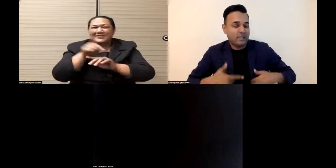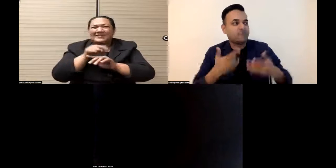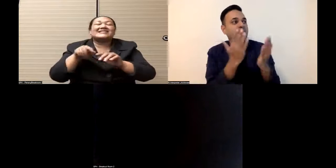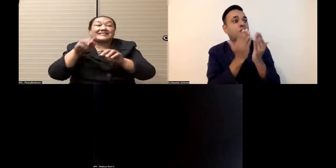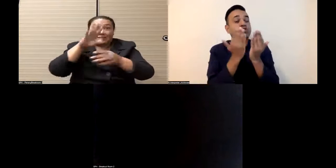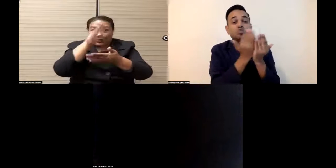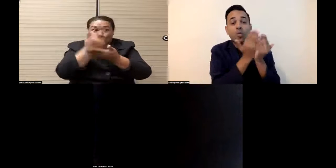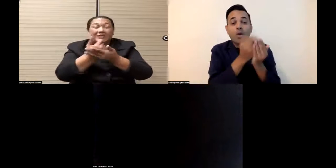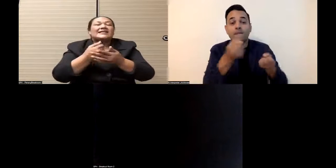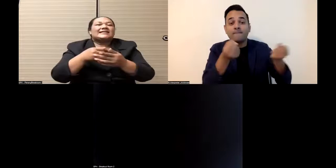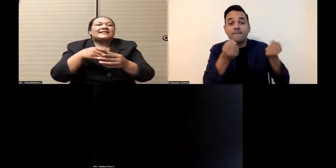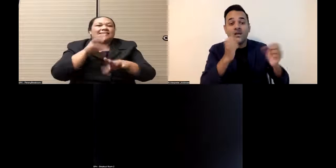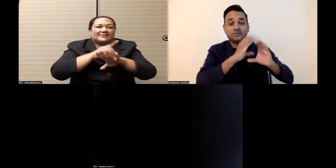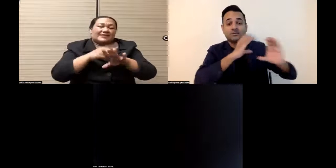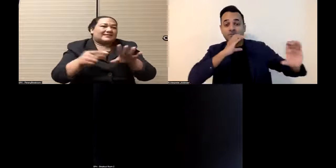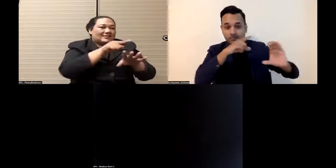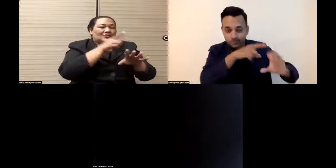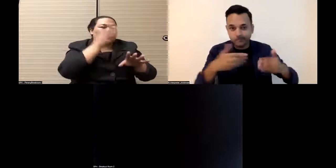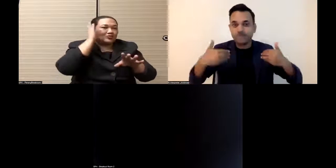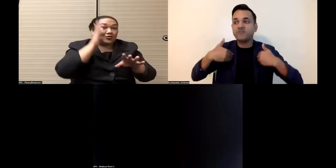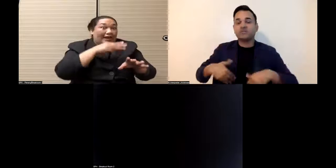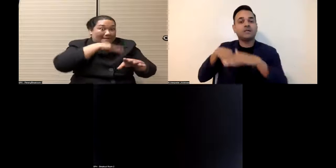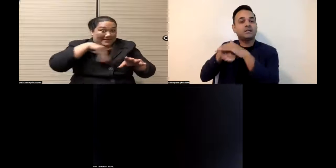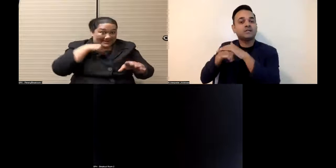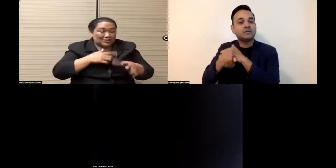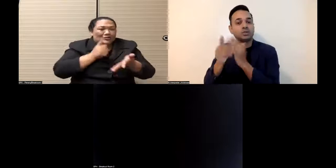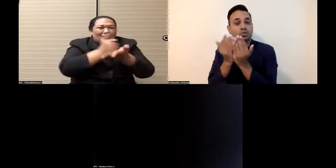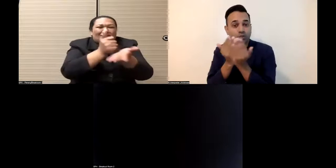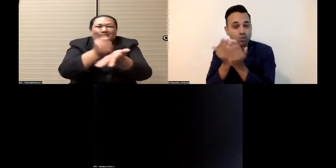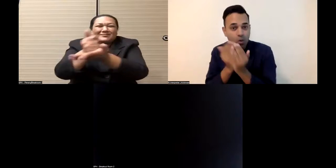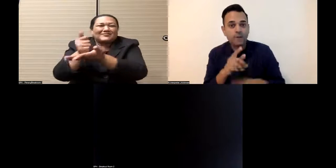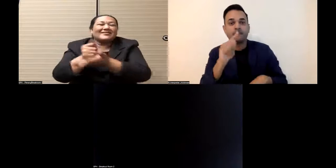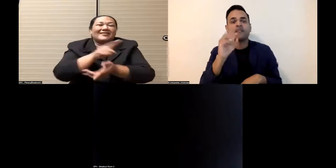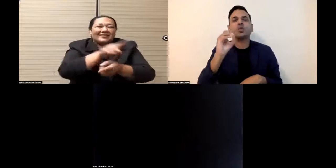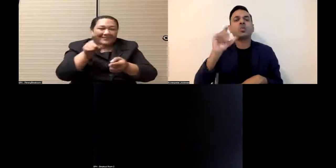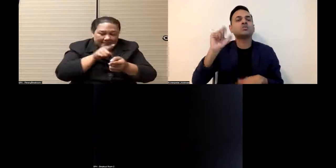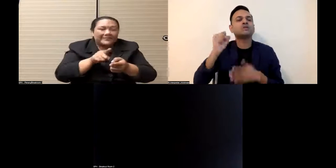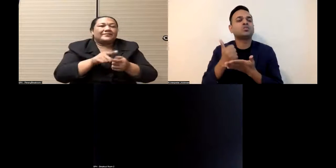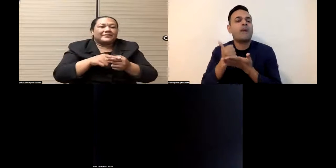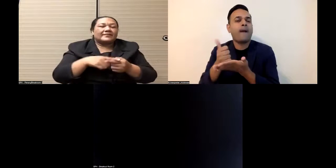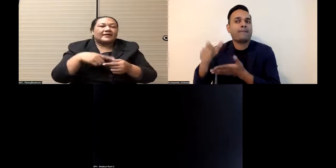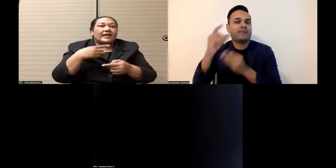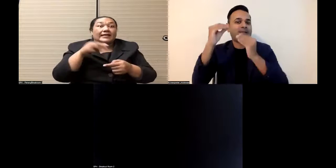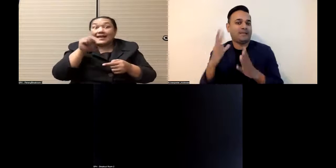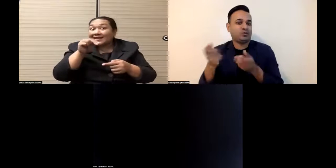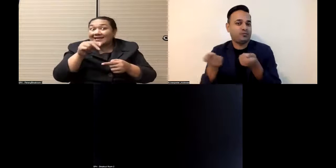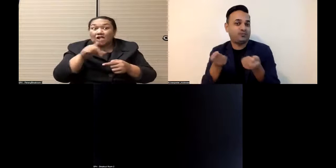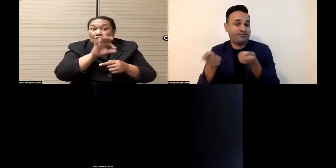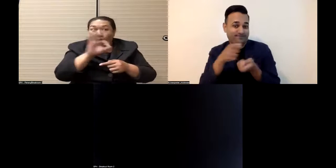the identification and tracking of student needs, but also the educational approaches that have been used with those